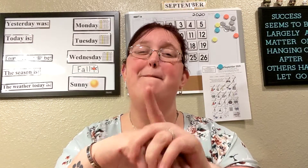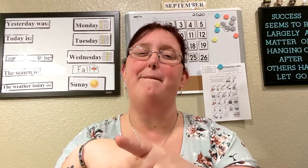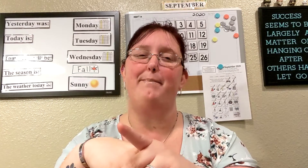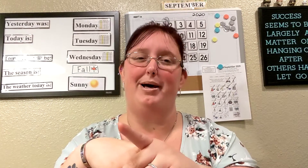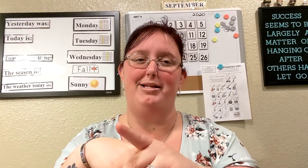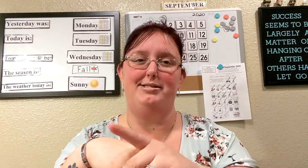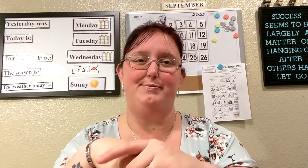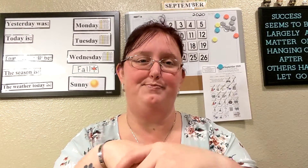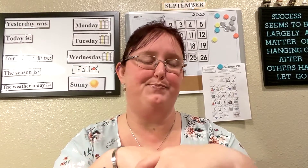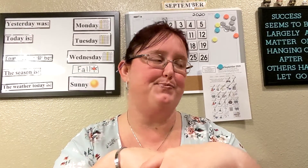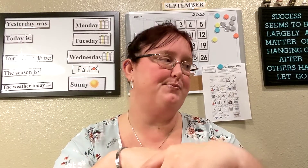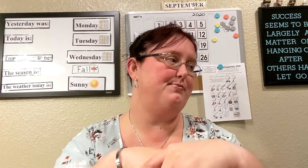But